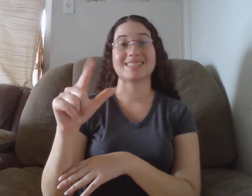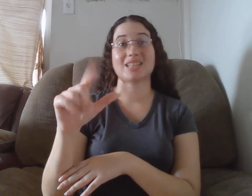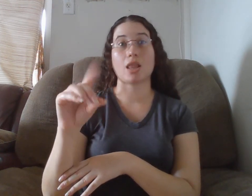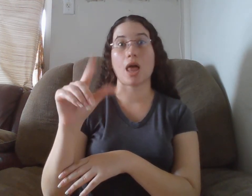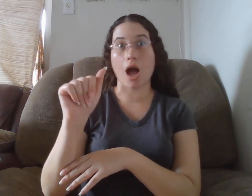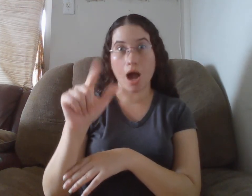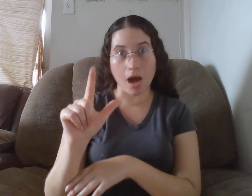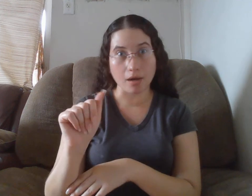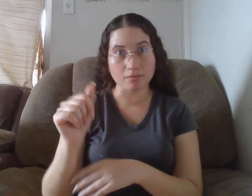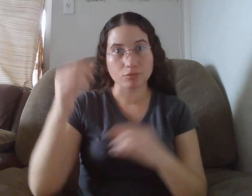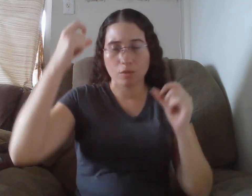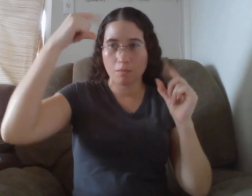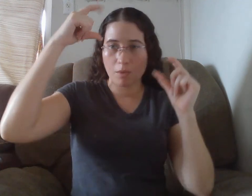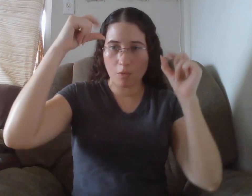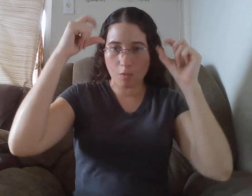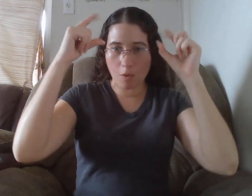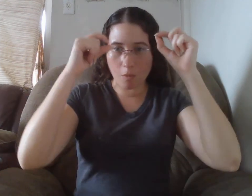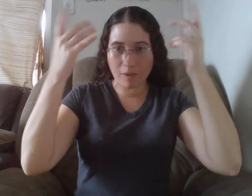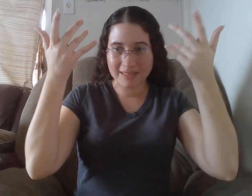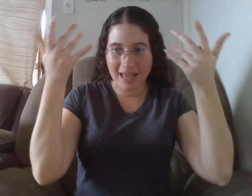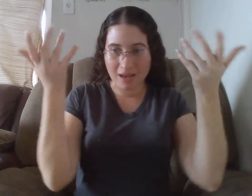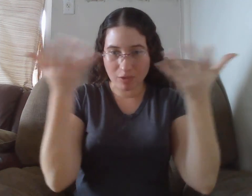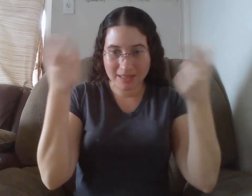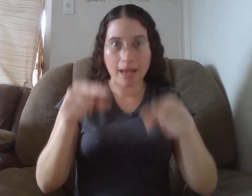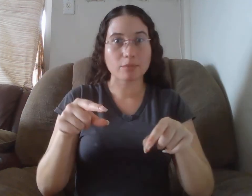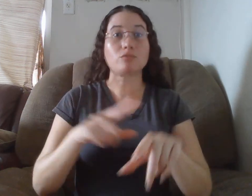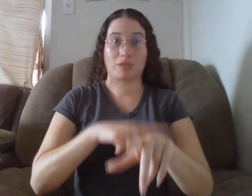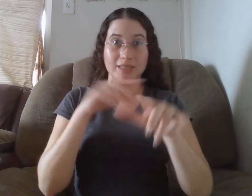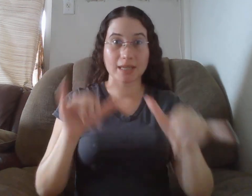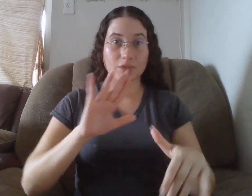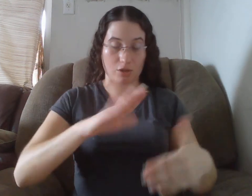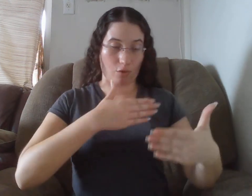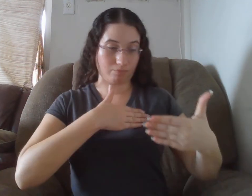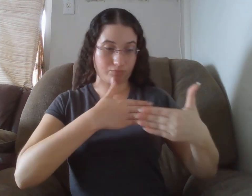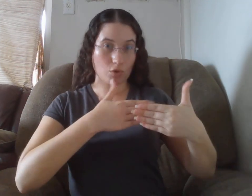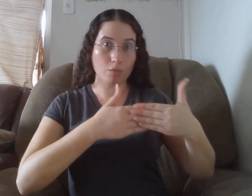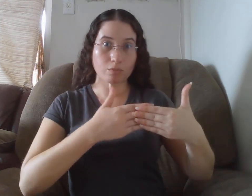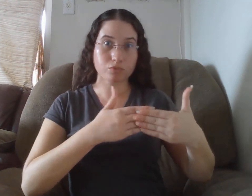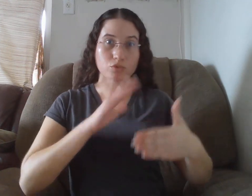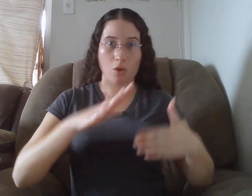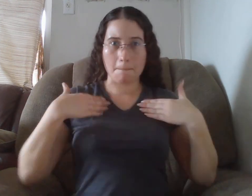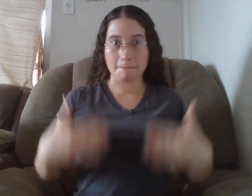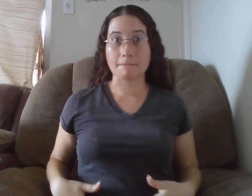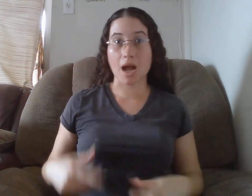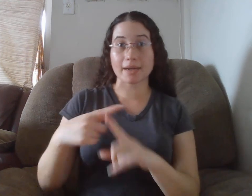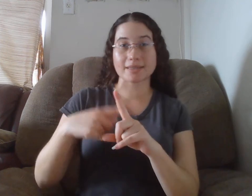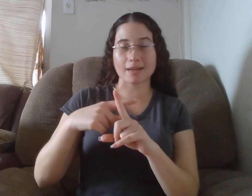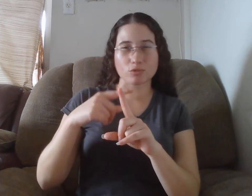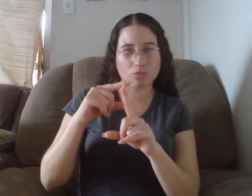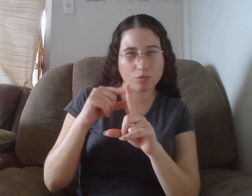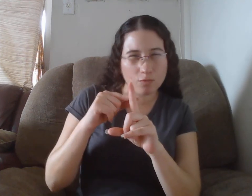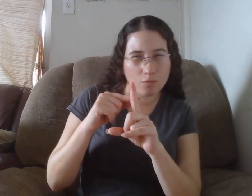on. Simultaneously, your heart rate or your body temperature might move just small